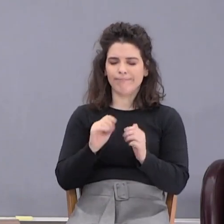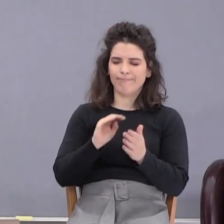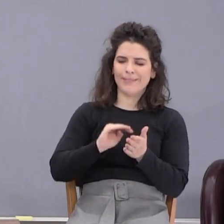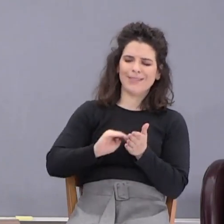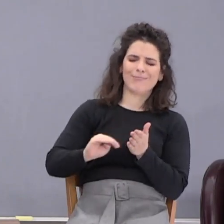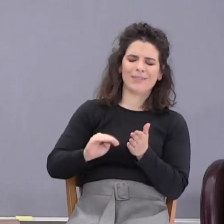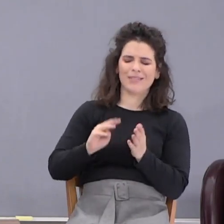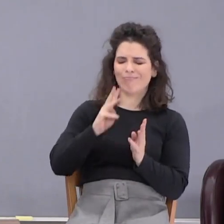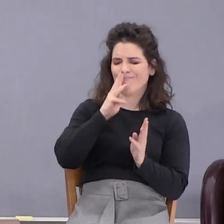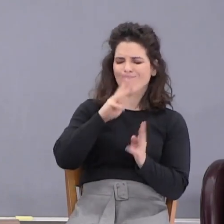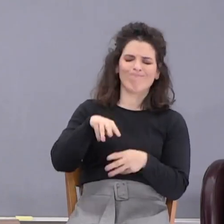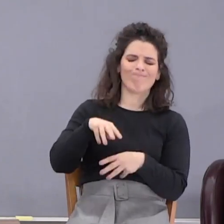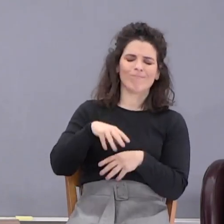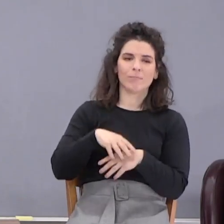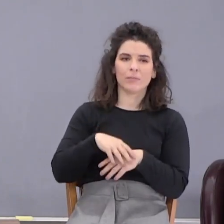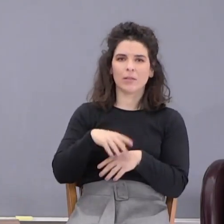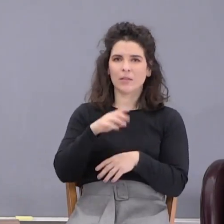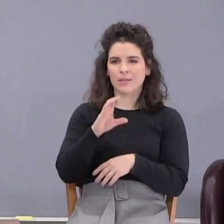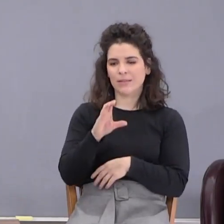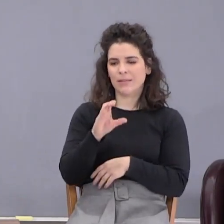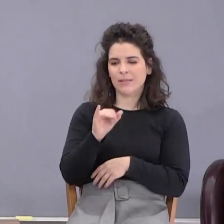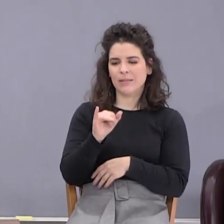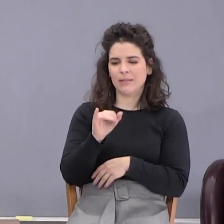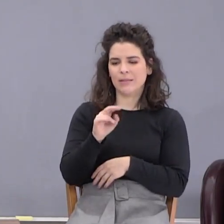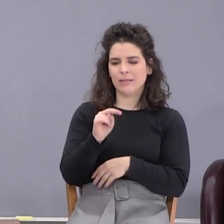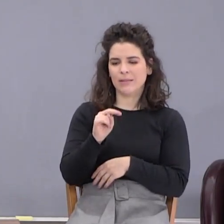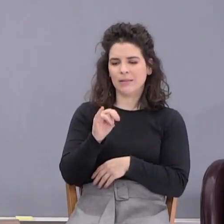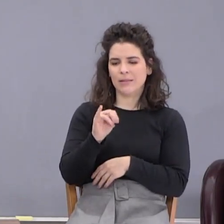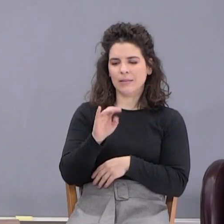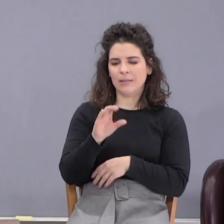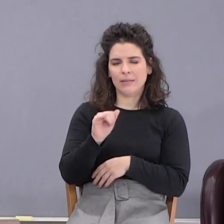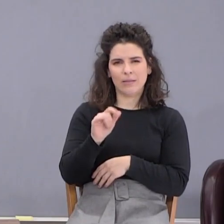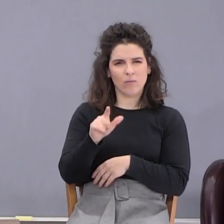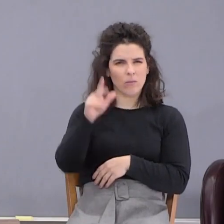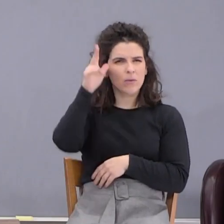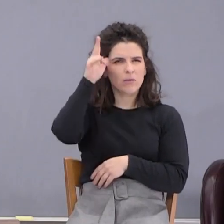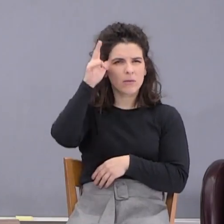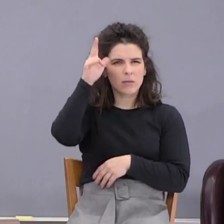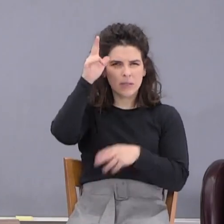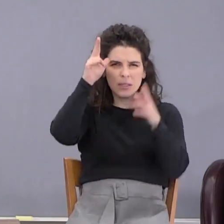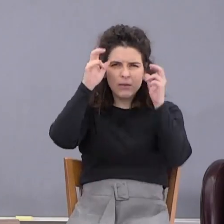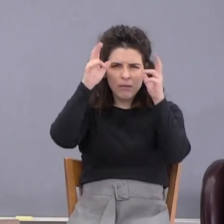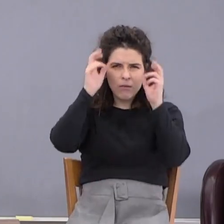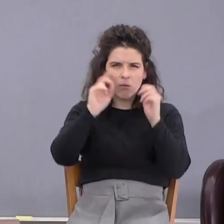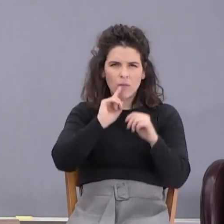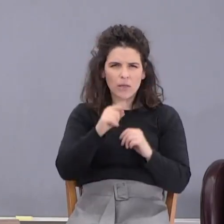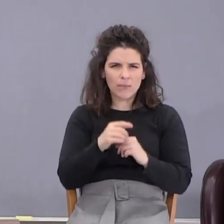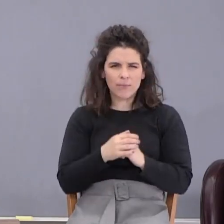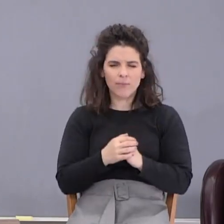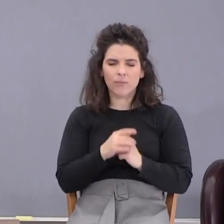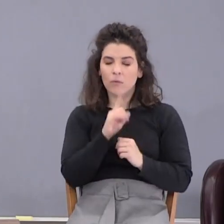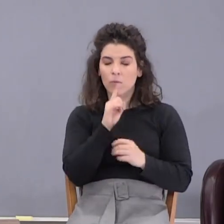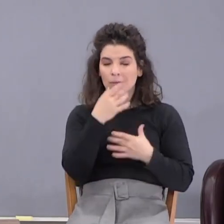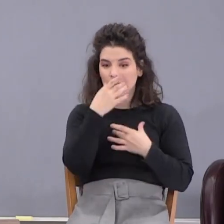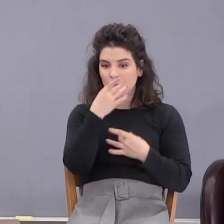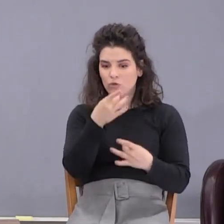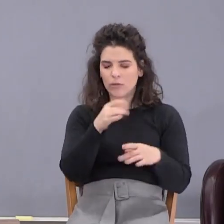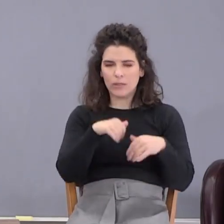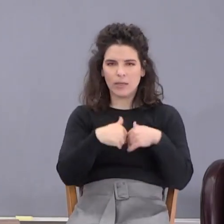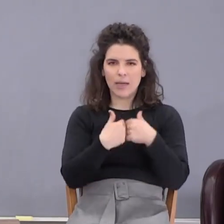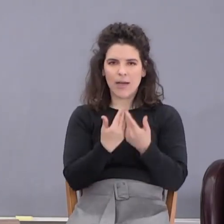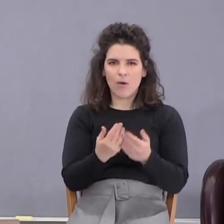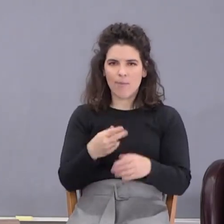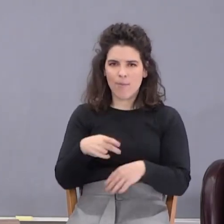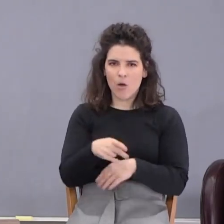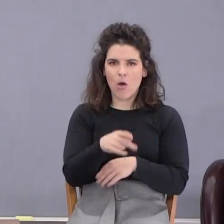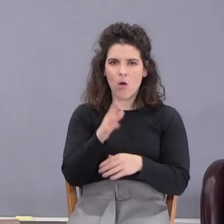dismiss. It's cynical, okay? That's what's going on here. It's cynical. So it is interesting how Paul is going to deal